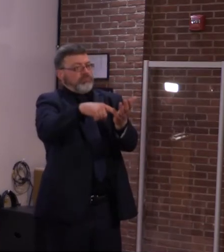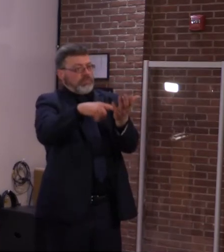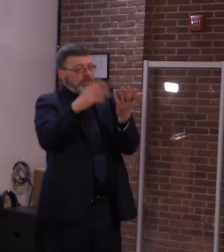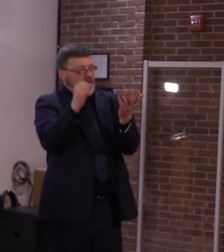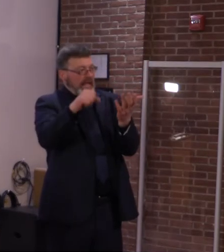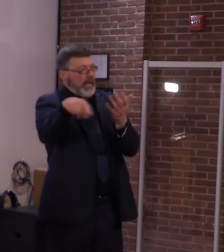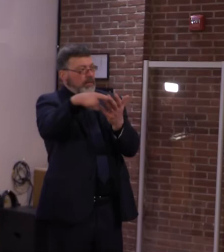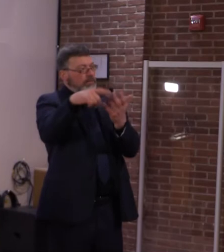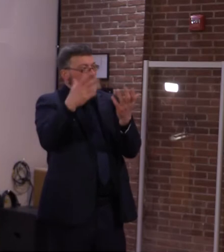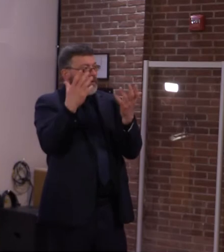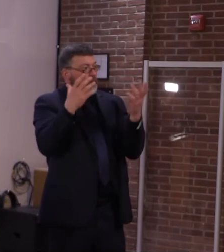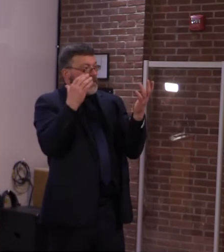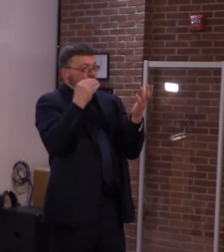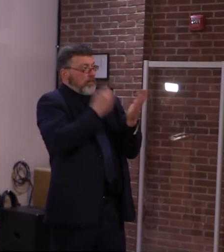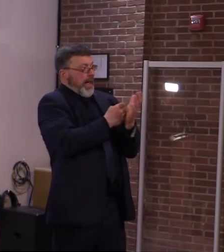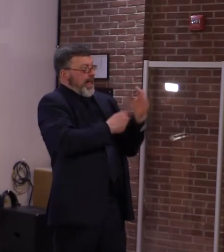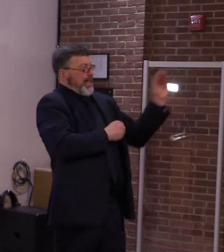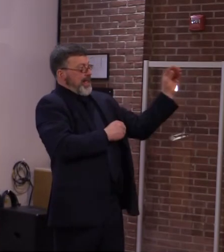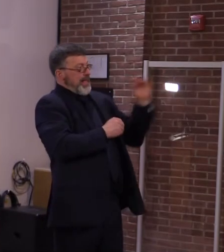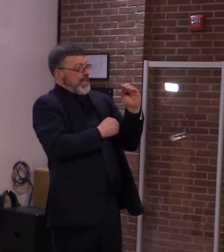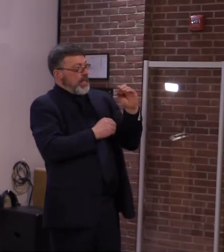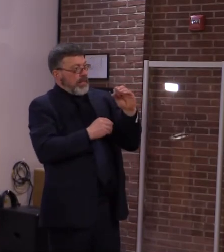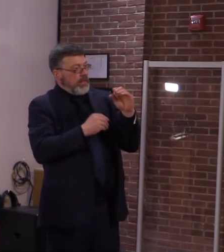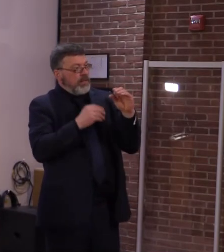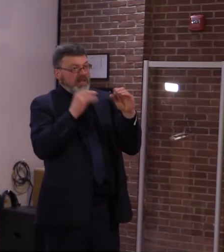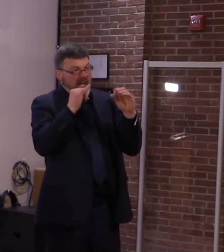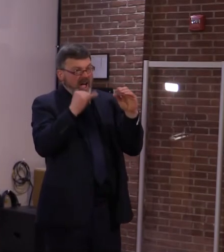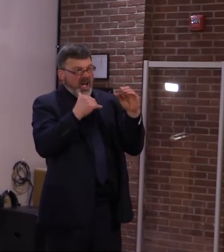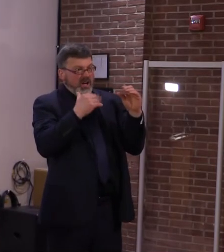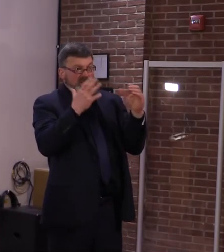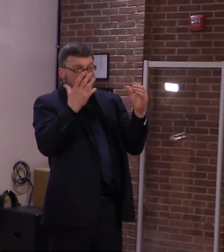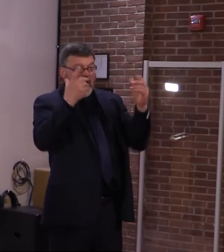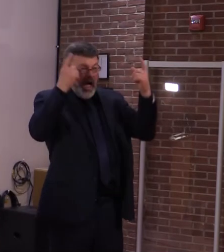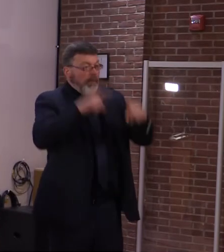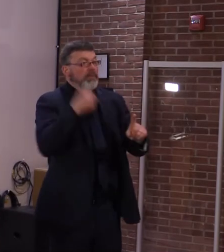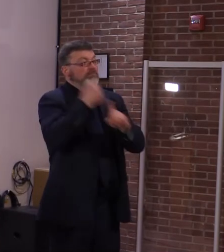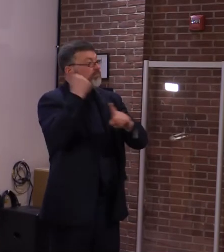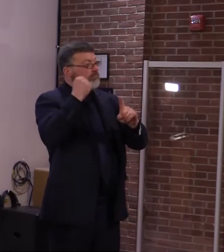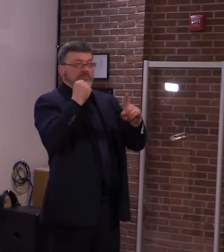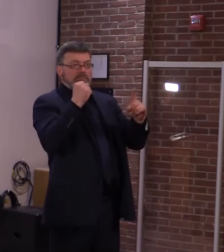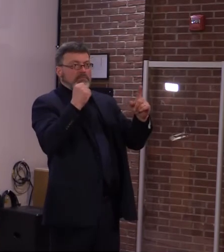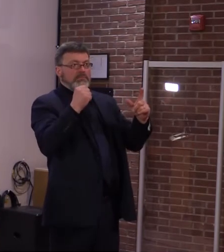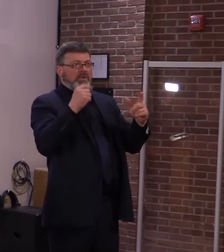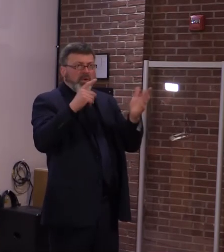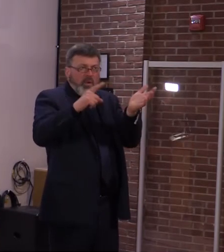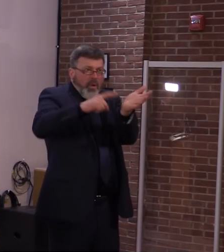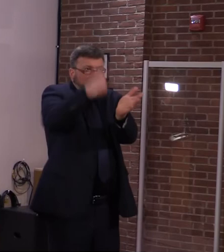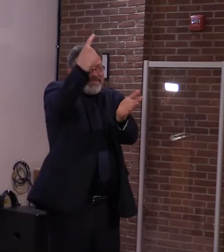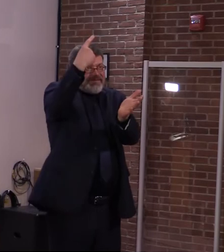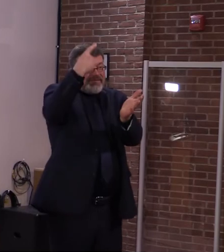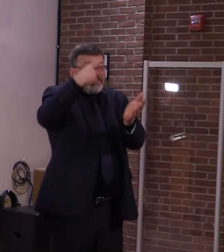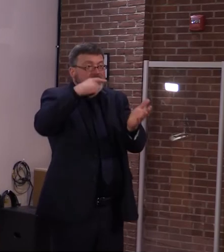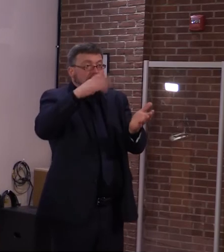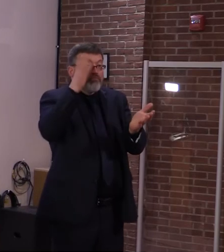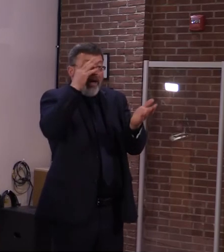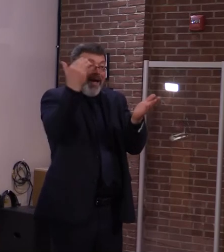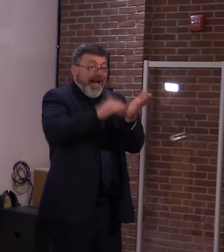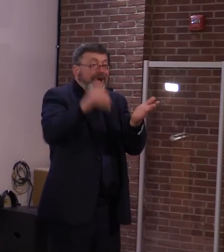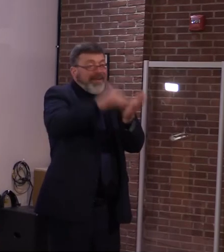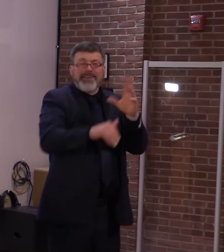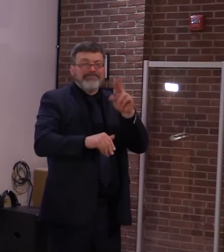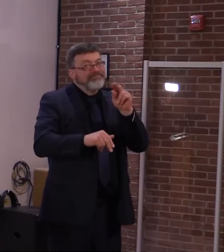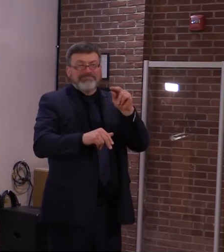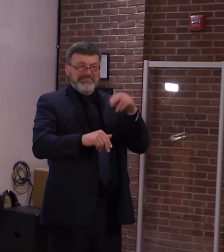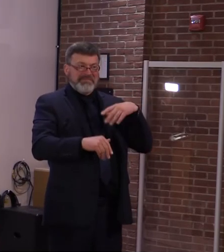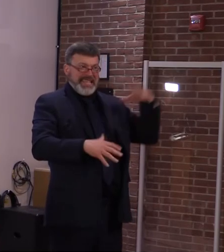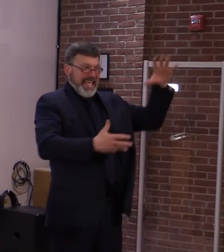opportunity to change the state's trajectory and see economic growth in every corner of the state. So that's why we